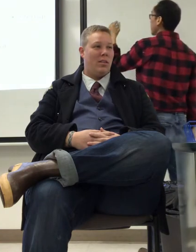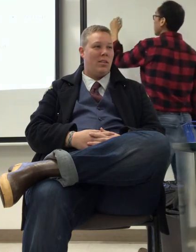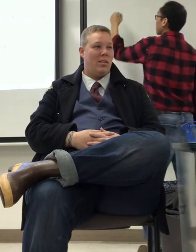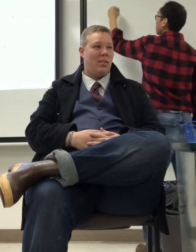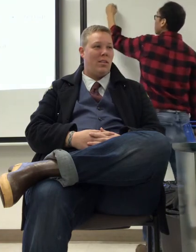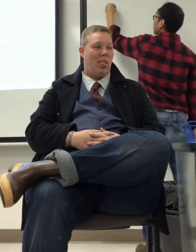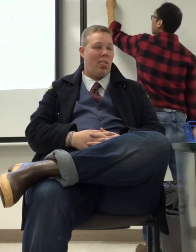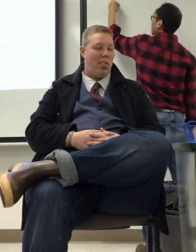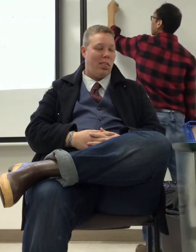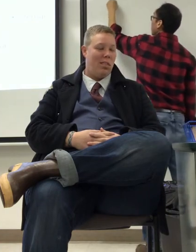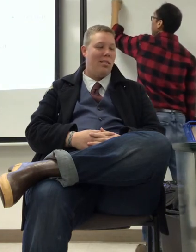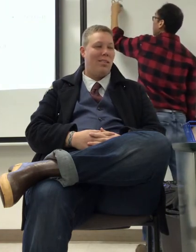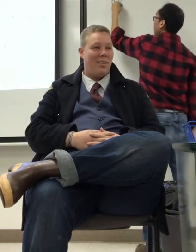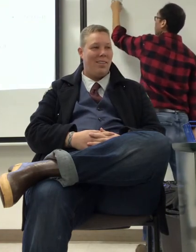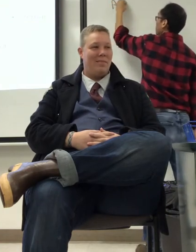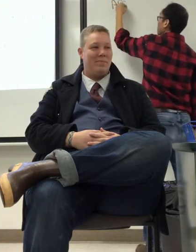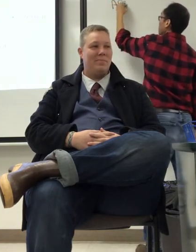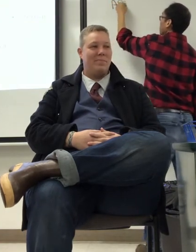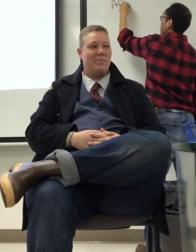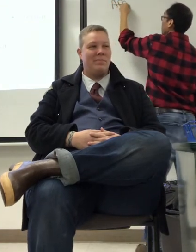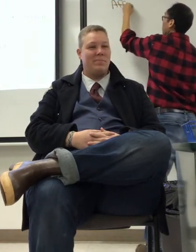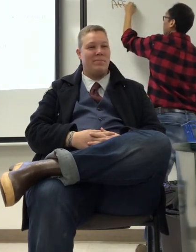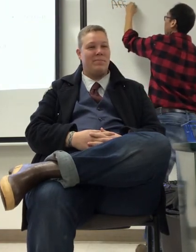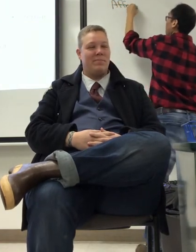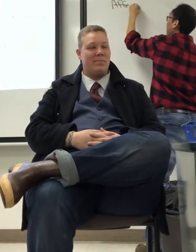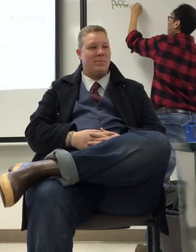Study the afferent division.